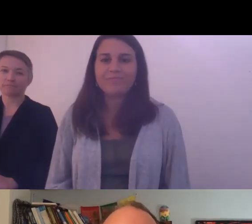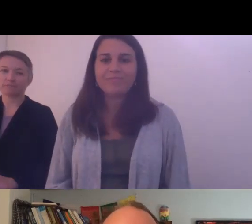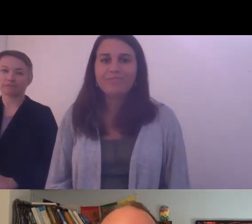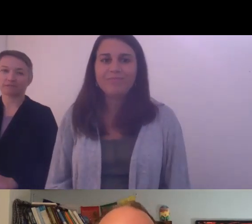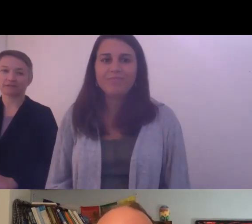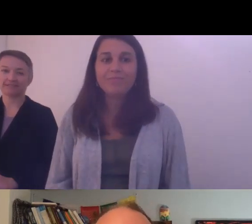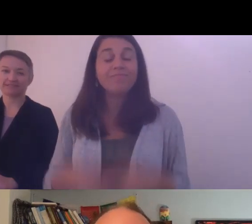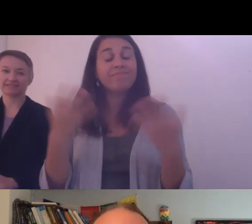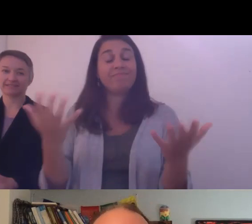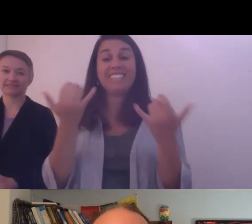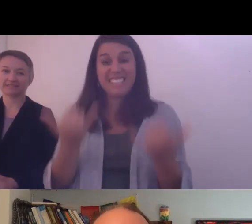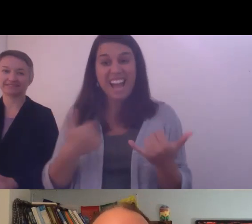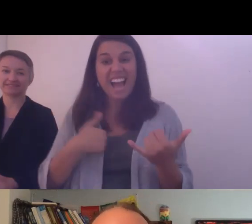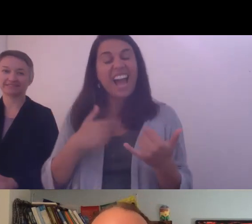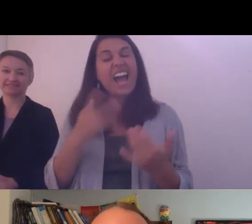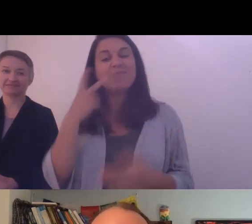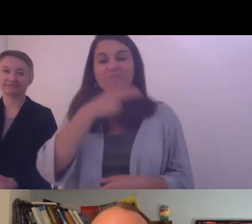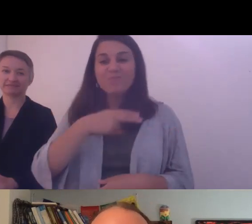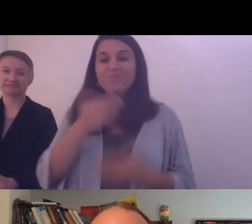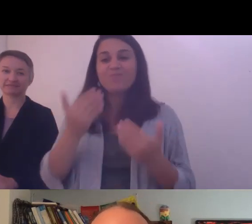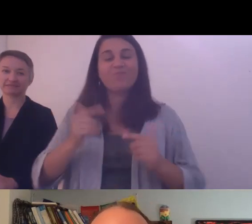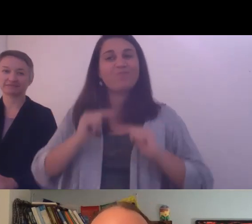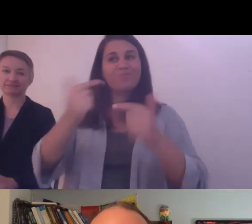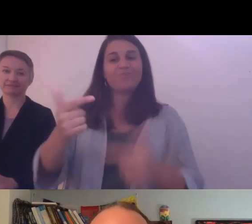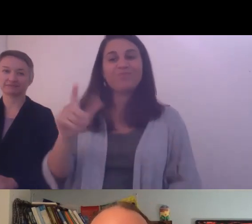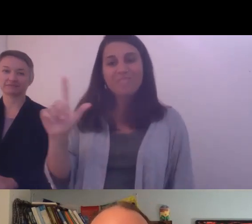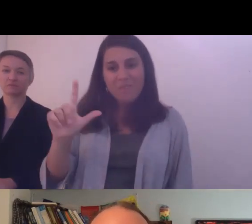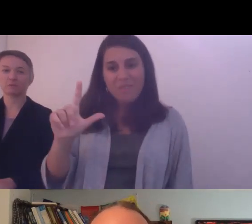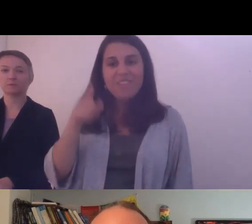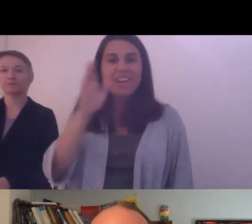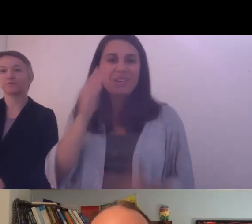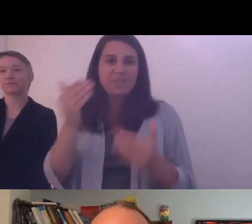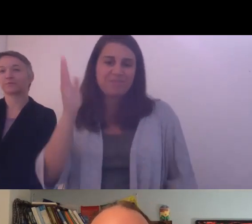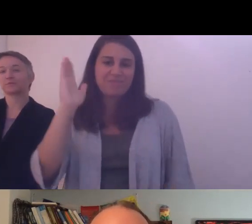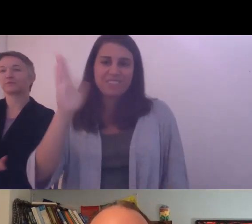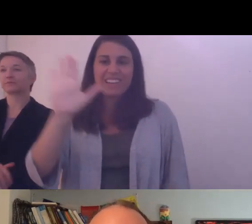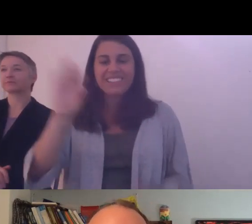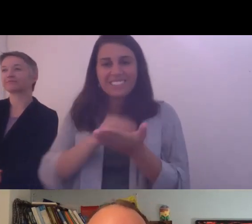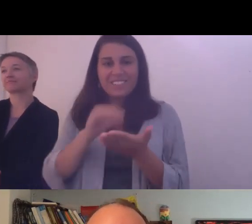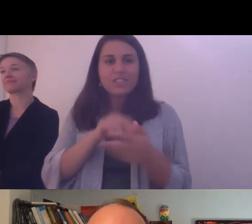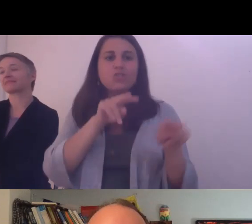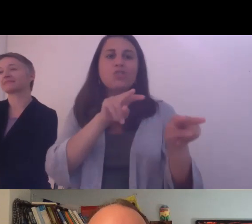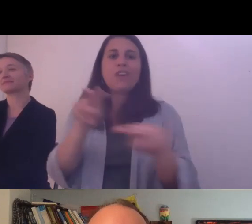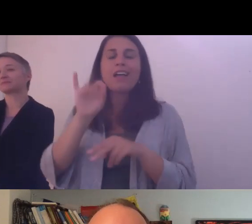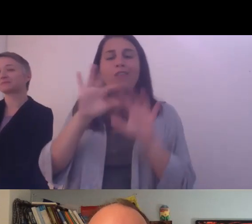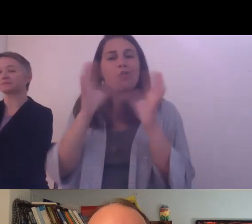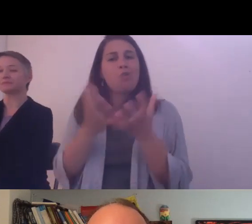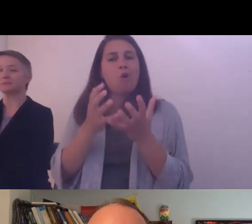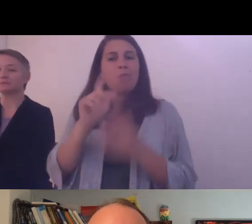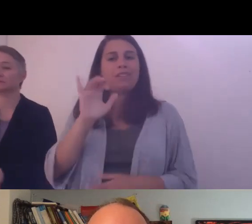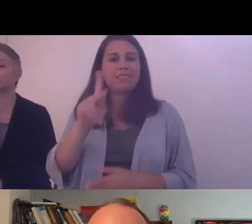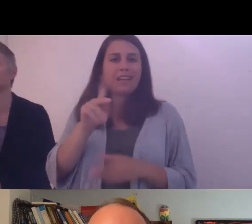So without further ado, I would like to turn it over to Lorne, who will present his dissertation, Surveillance of Global Tick-borne Disease in